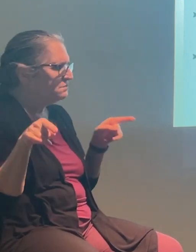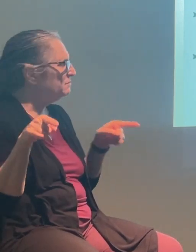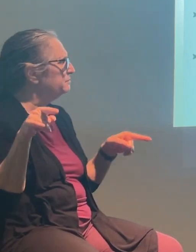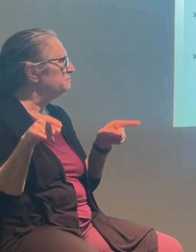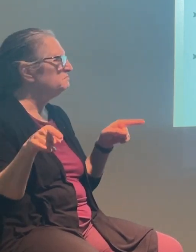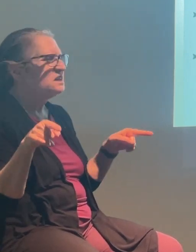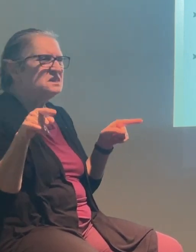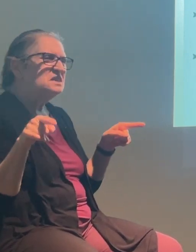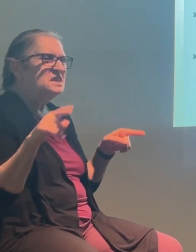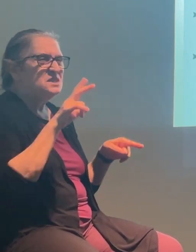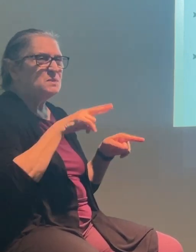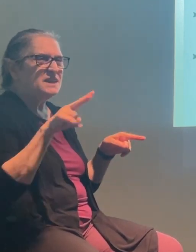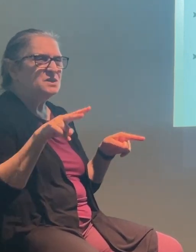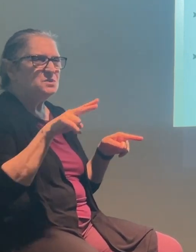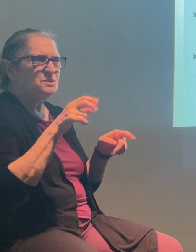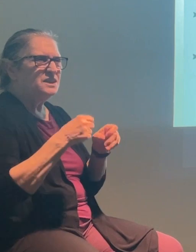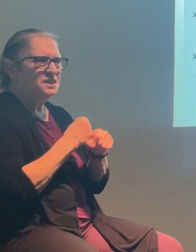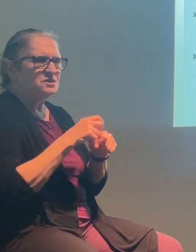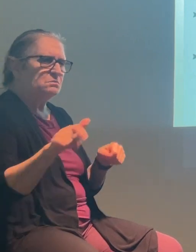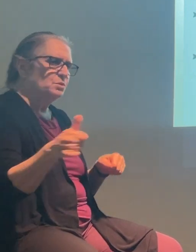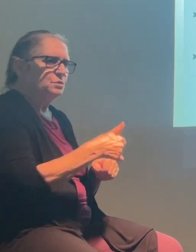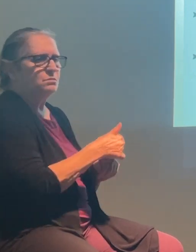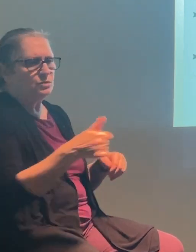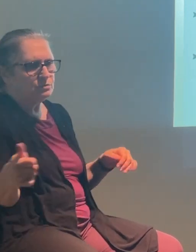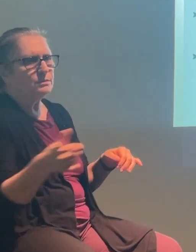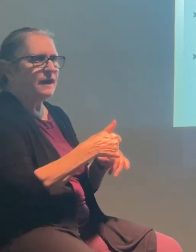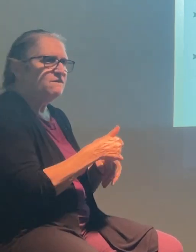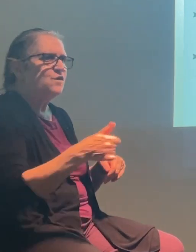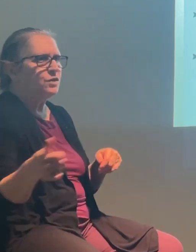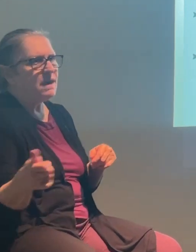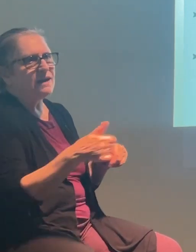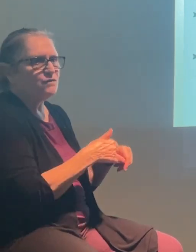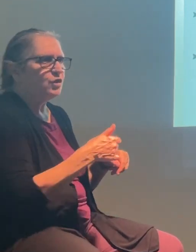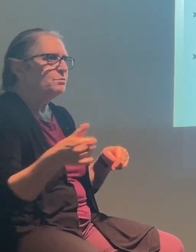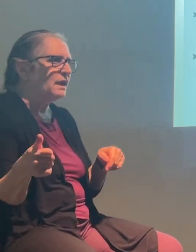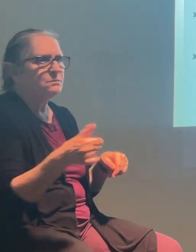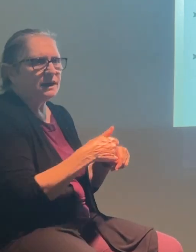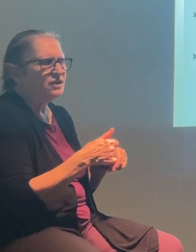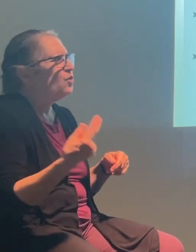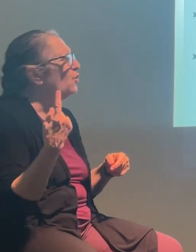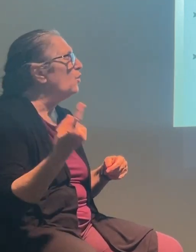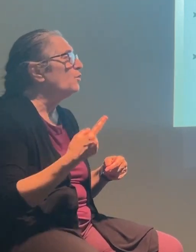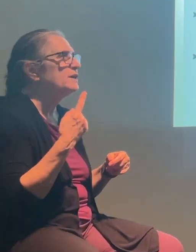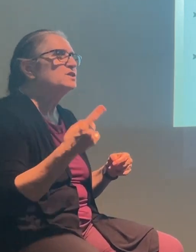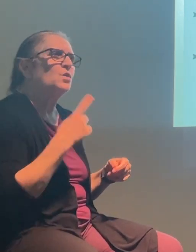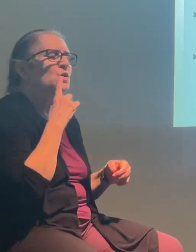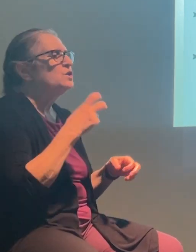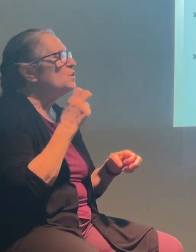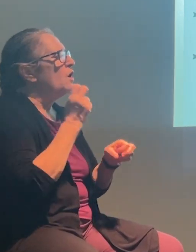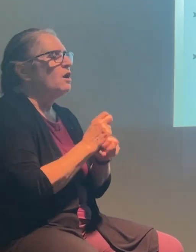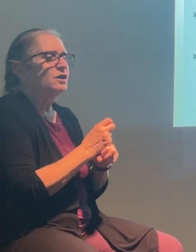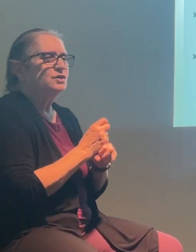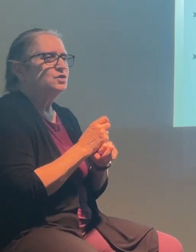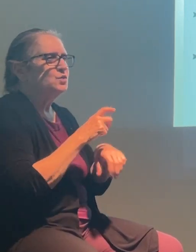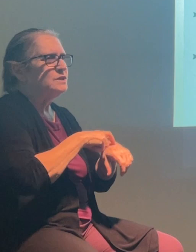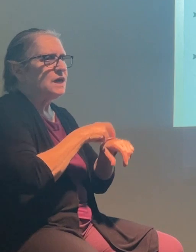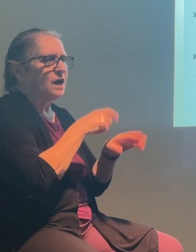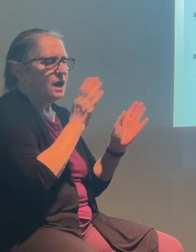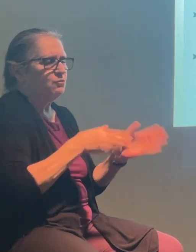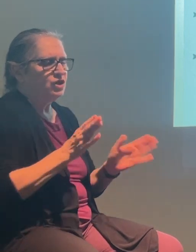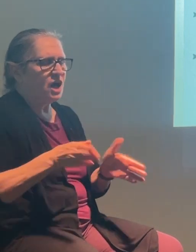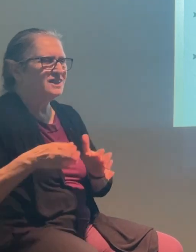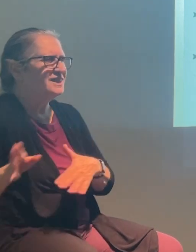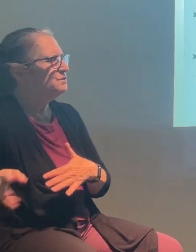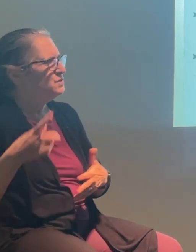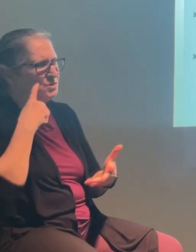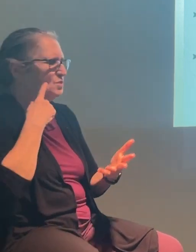over 22 years, dozens of times. He would go back and forth. Like he was always moving back and forth. So I couldn't really do a chronology because it would have gotten